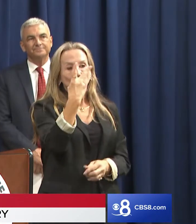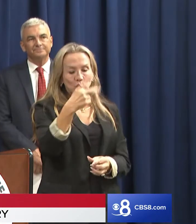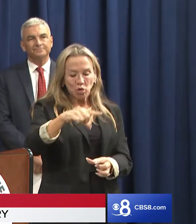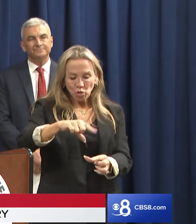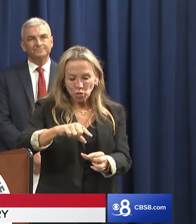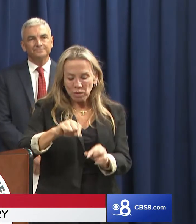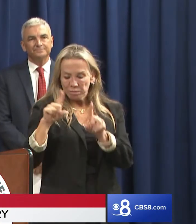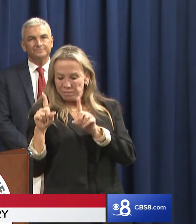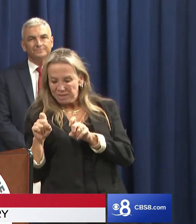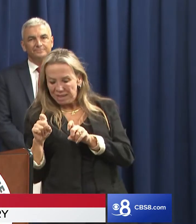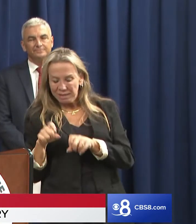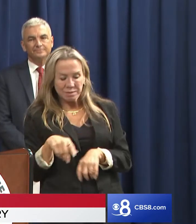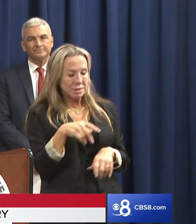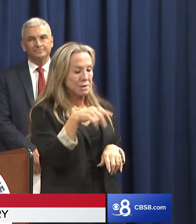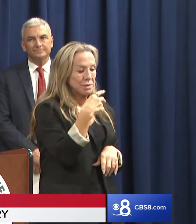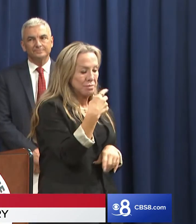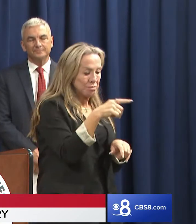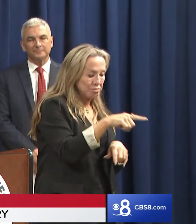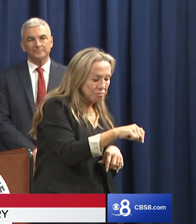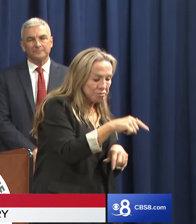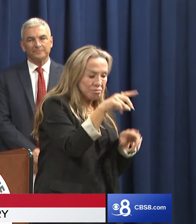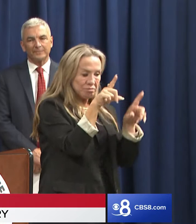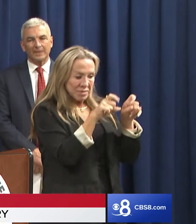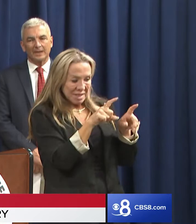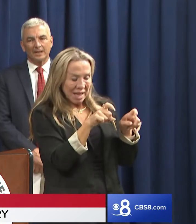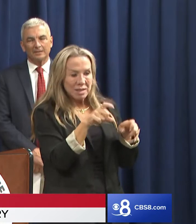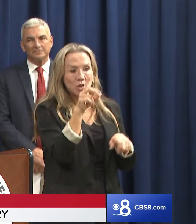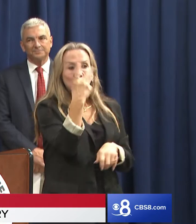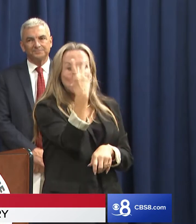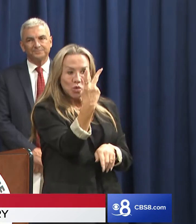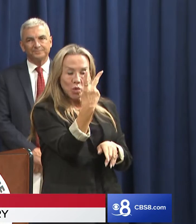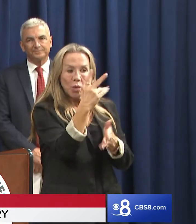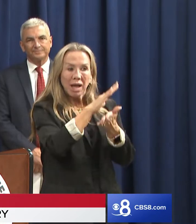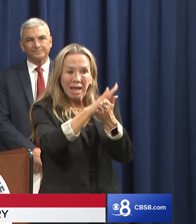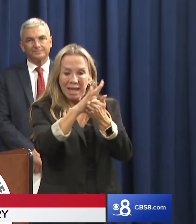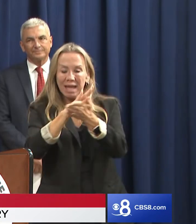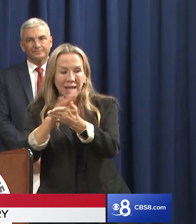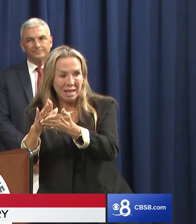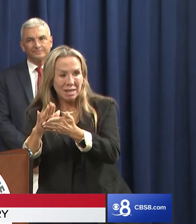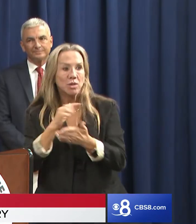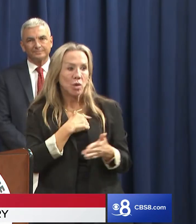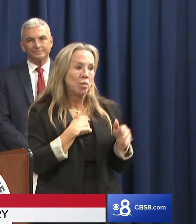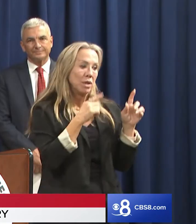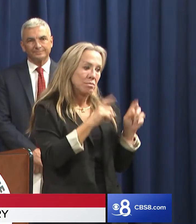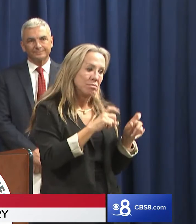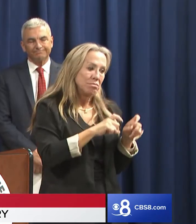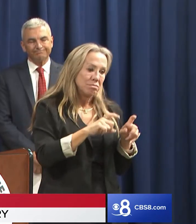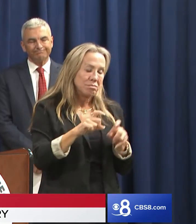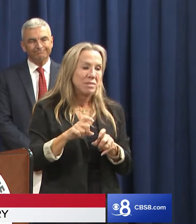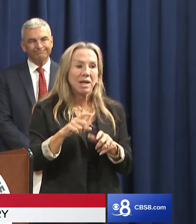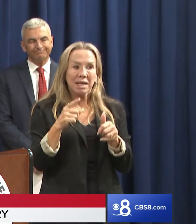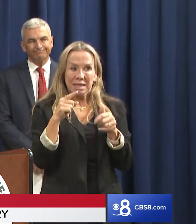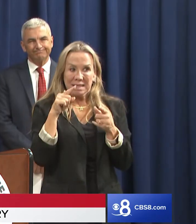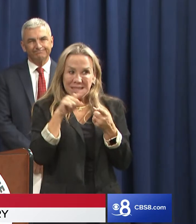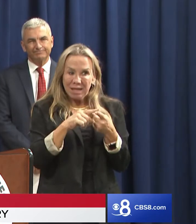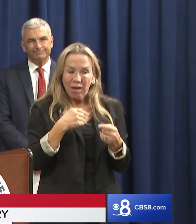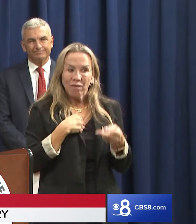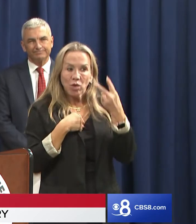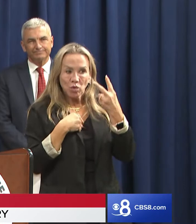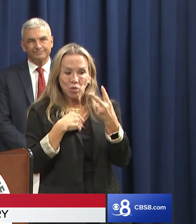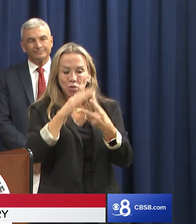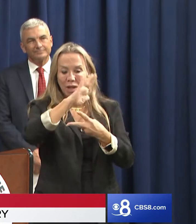come back. And so sampling is happening daily, but you have to have those 2 clean ones before the system is cleared to be able to be up and operating